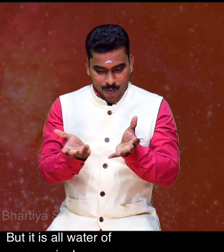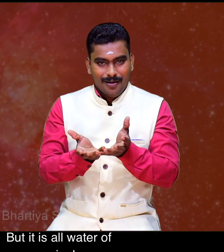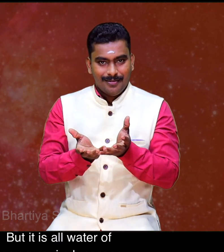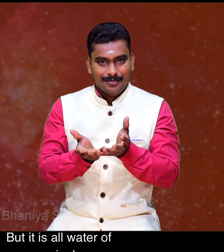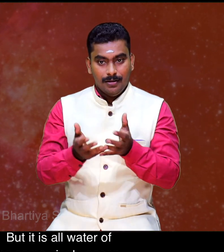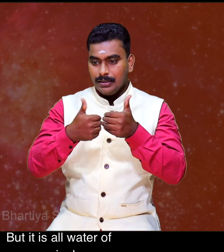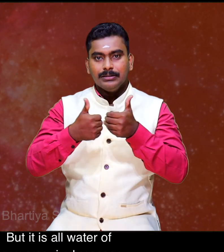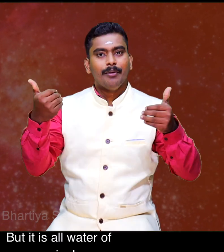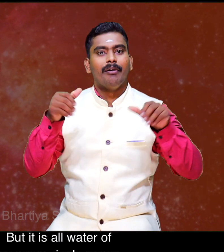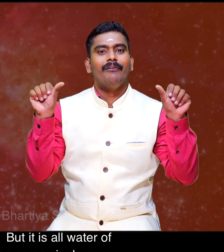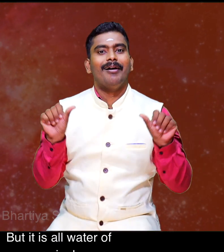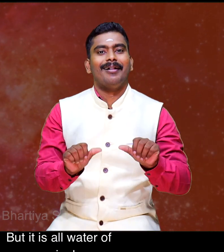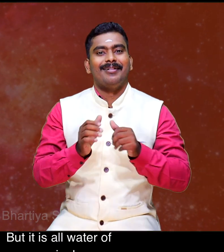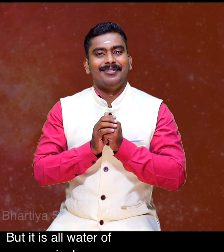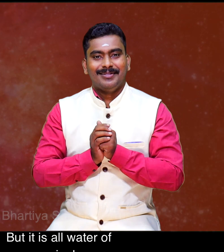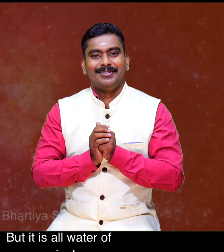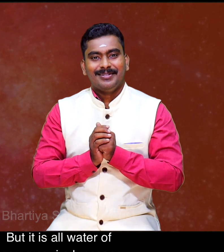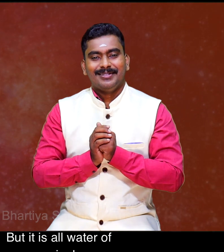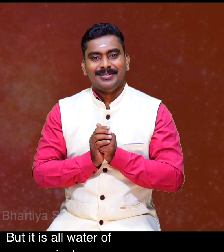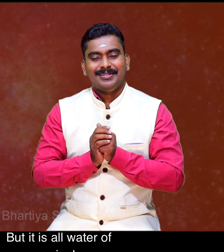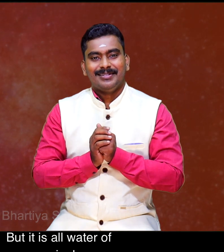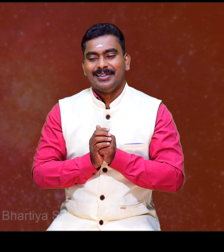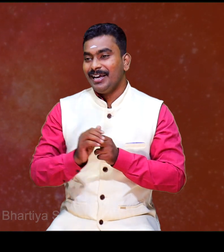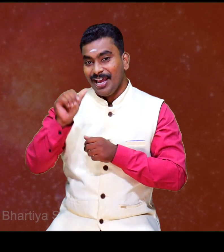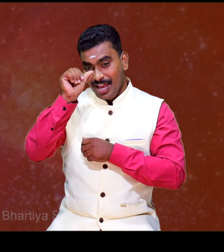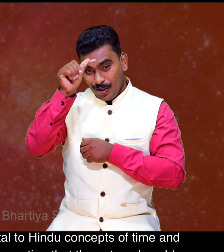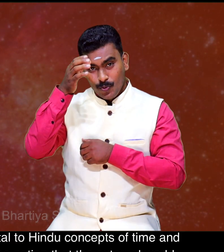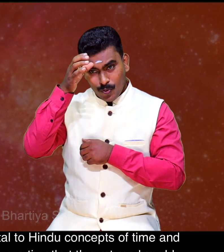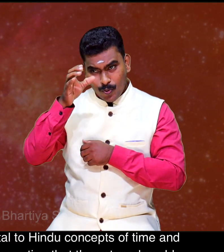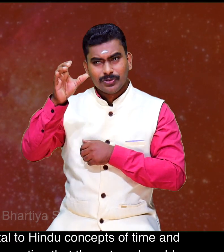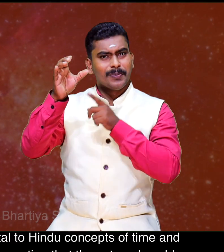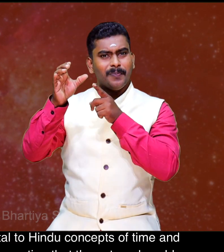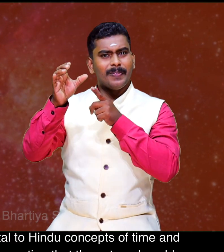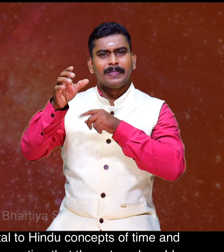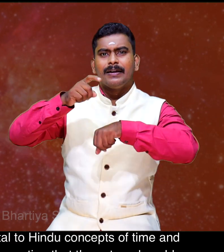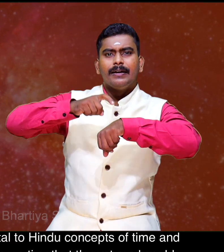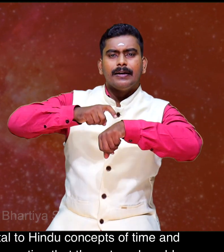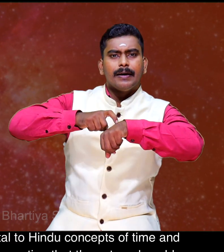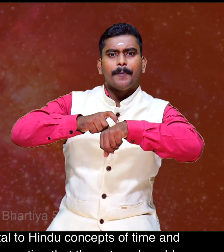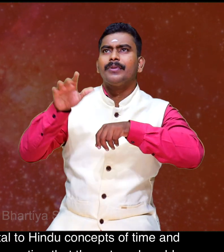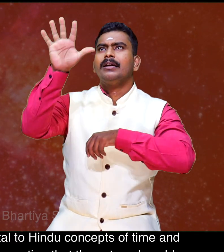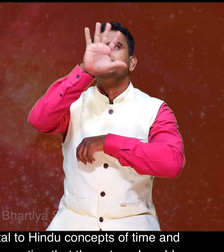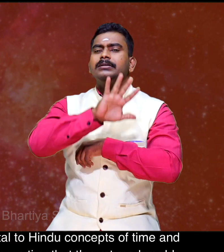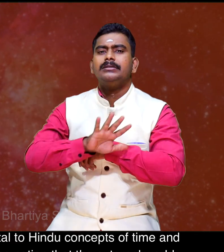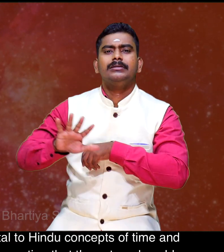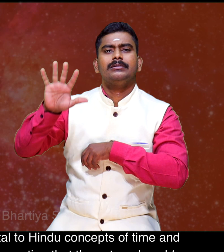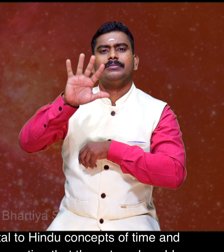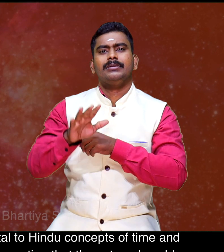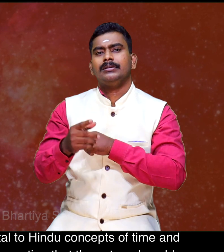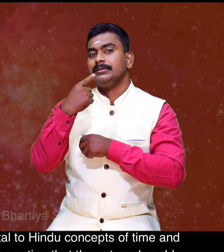all water of the same single ocean. Fundamental to Hindu concepts of time and space is the